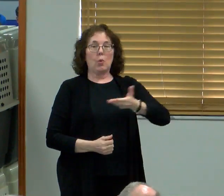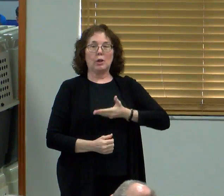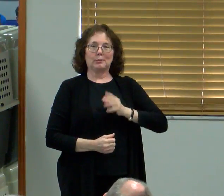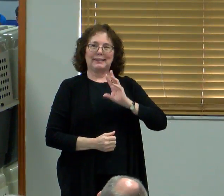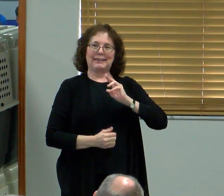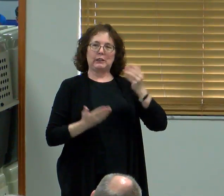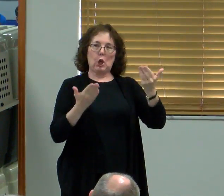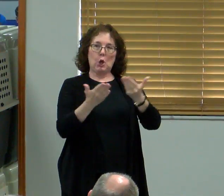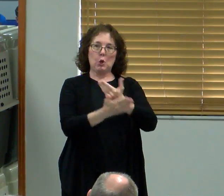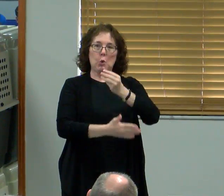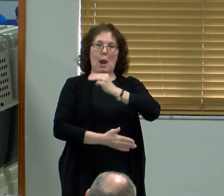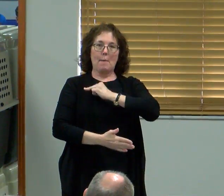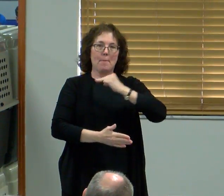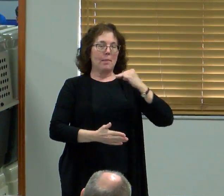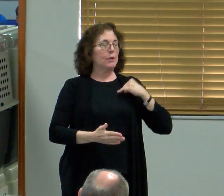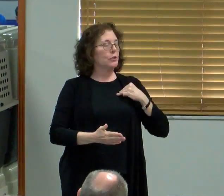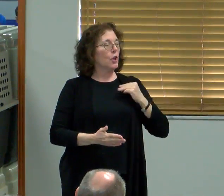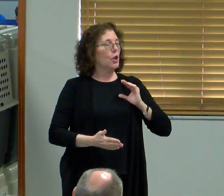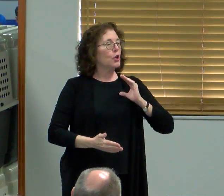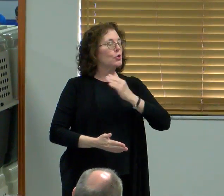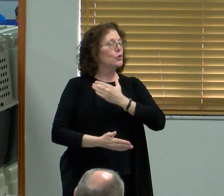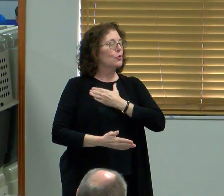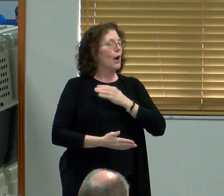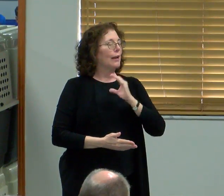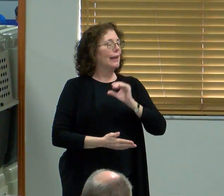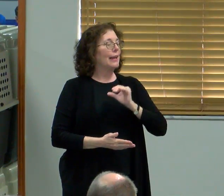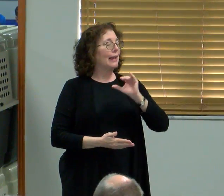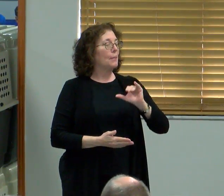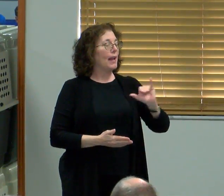new members to the Canine Companions family.